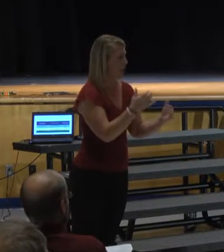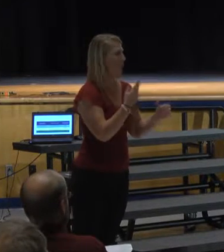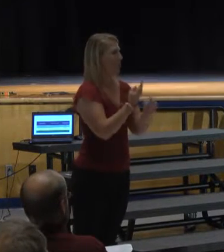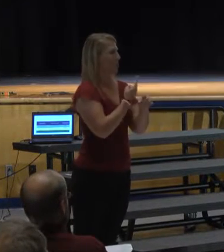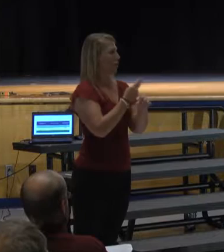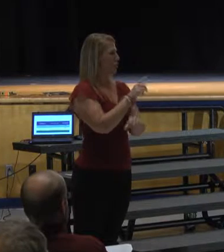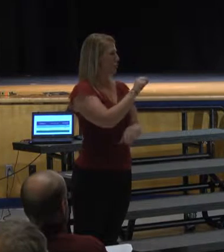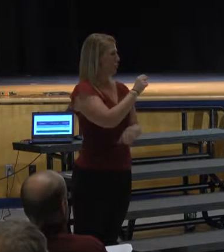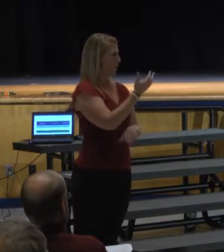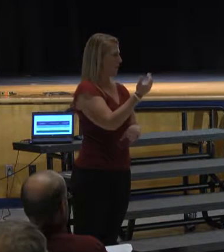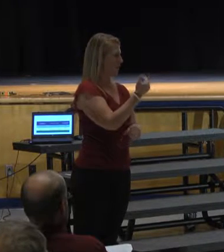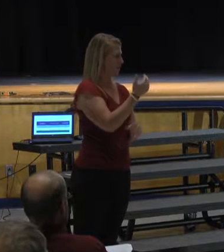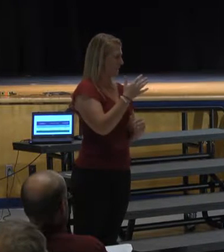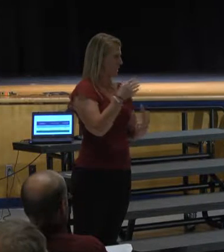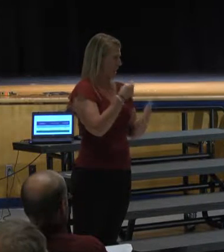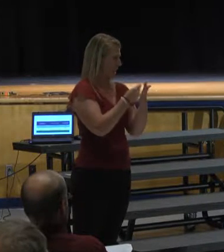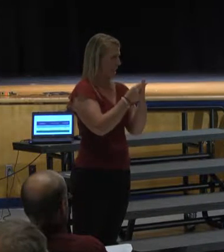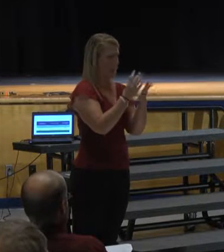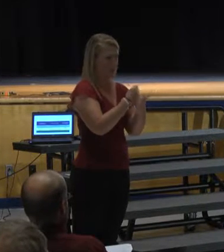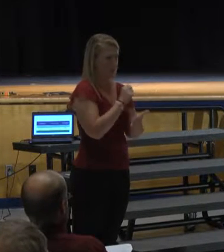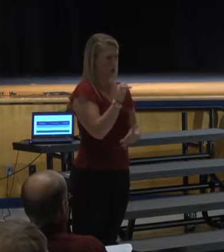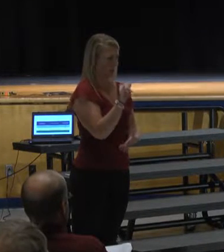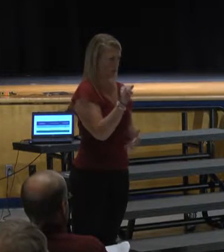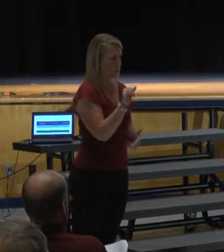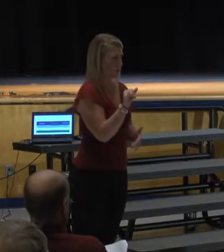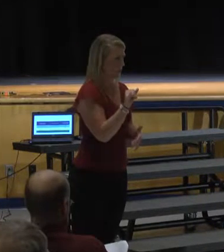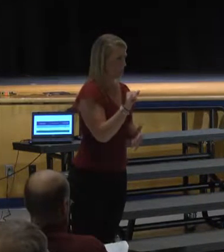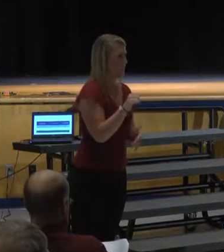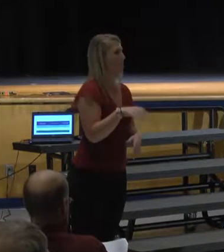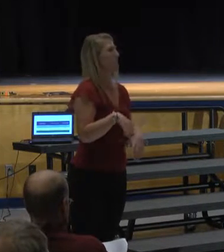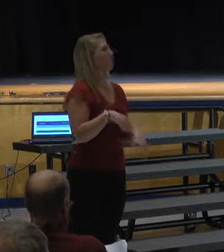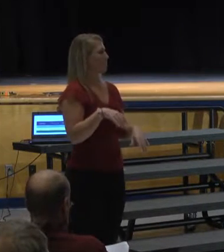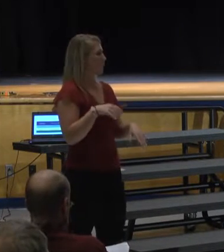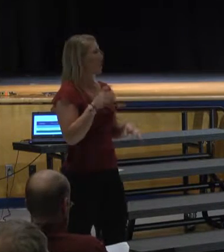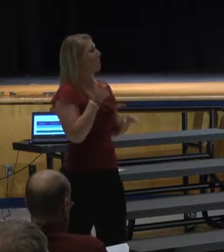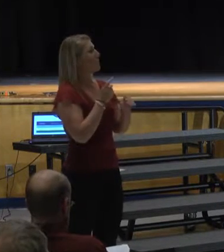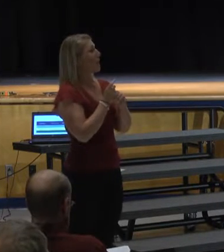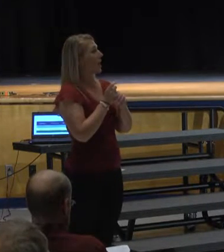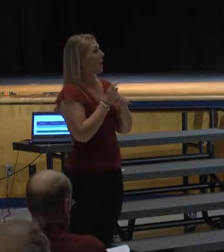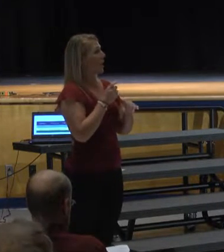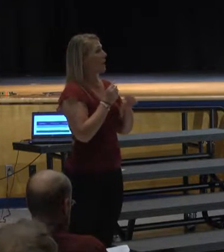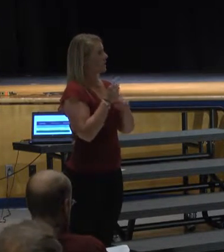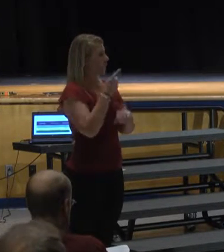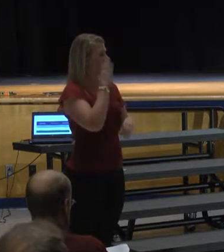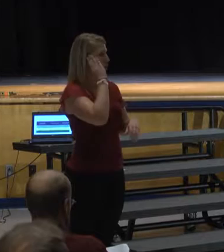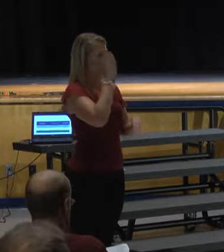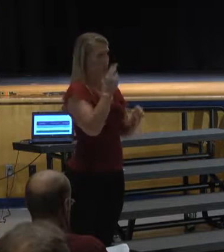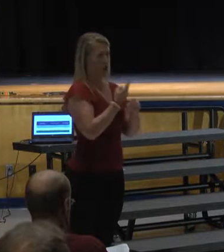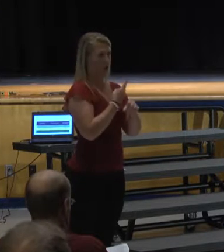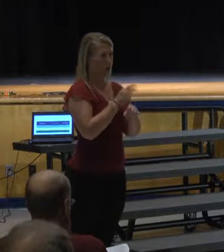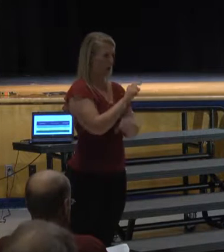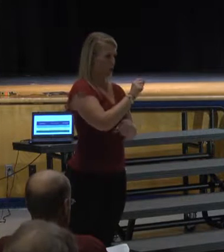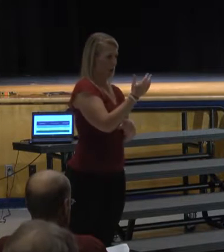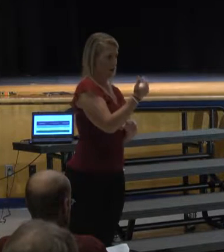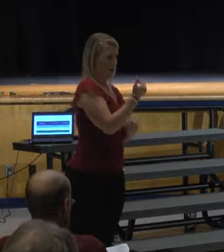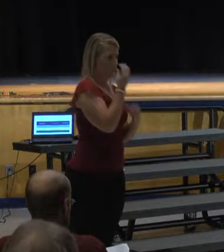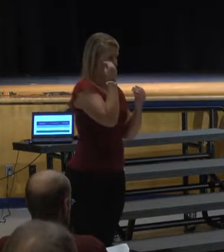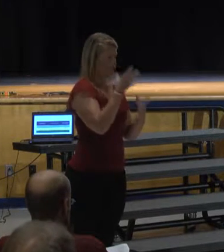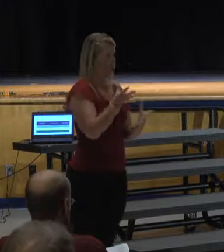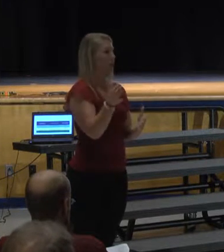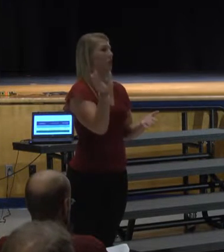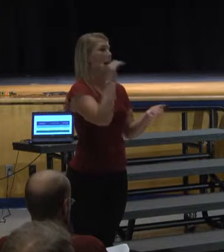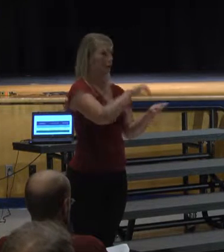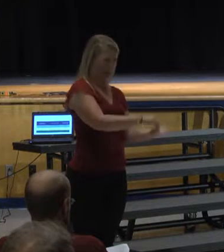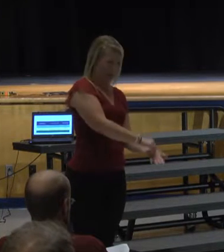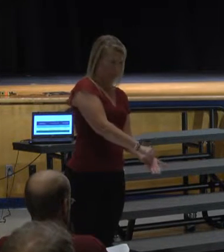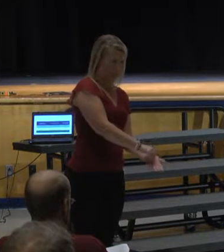income. But next year, on next year's FAFSA, they're going to use 2015 again. So when your student is going to be a freshman in the fall of 17, becomes